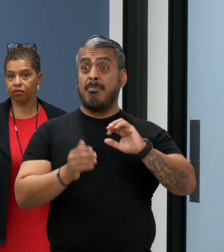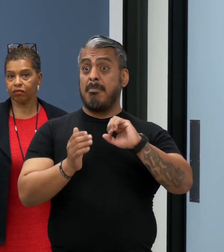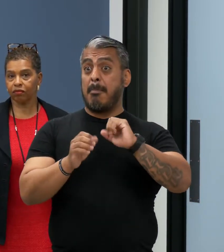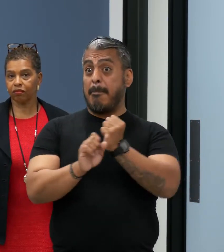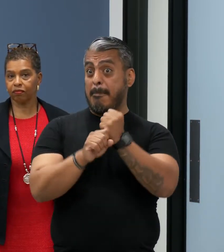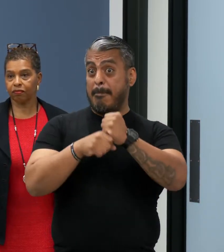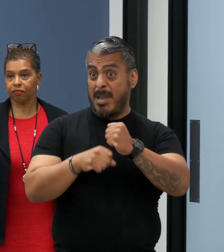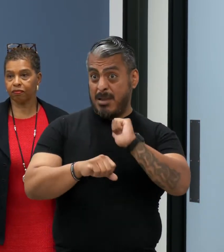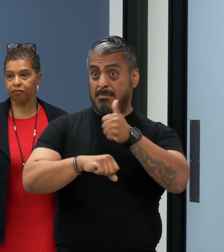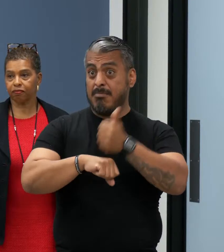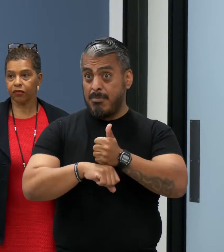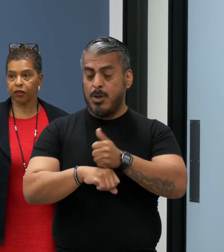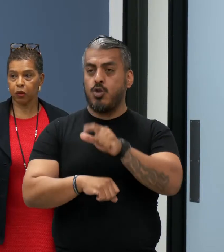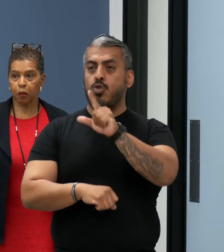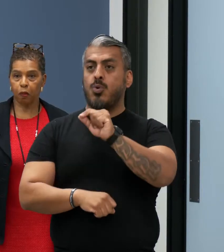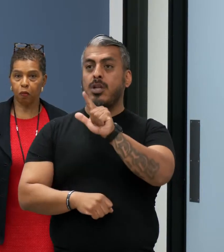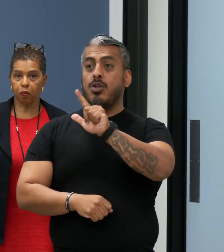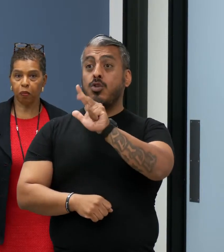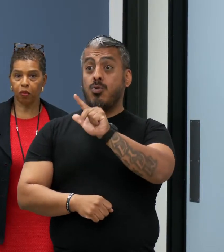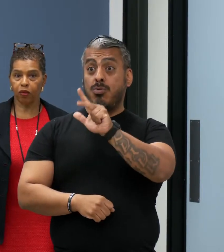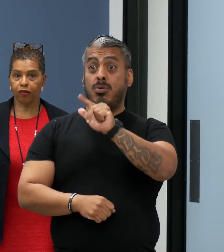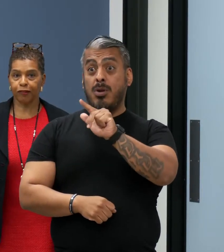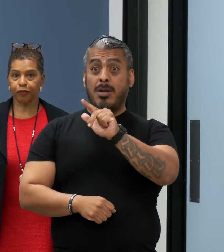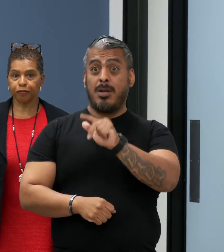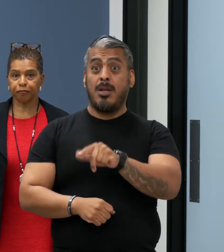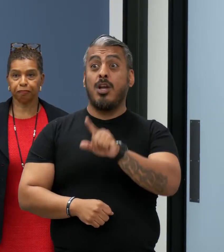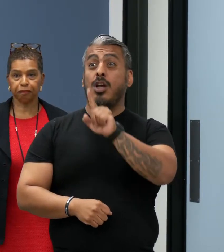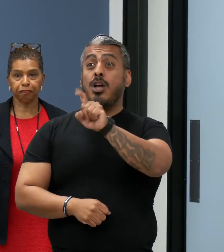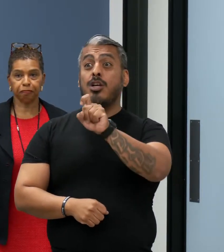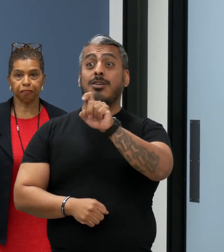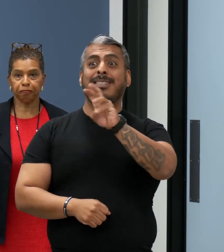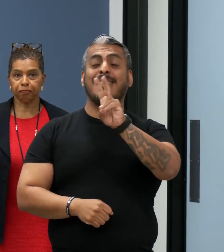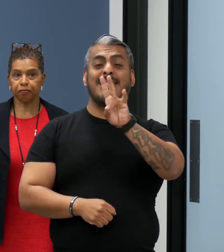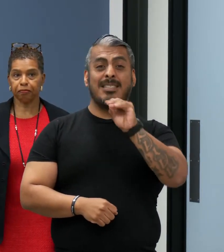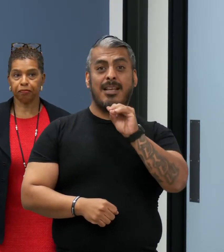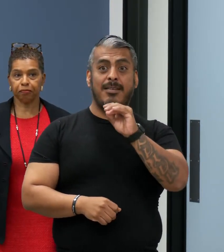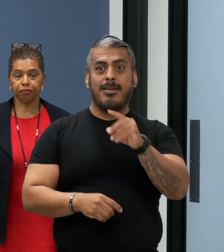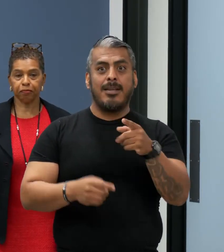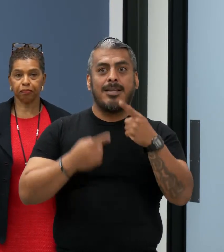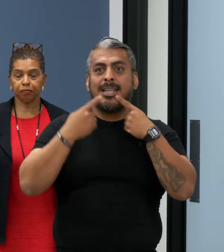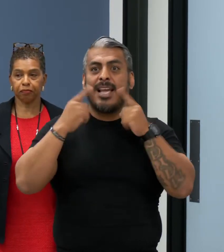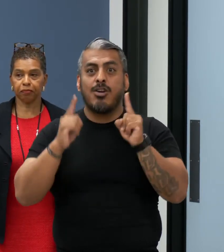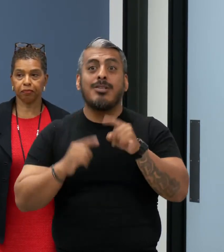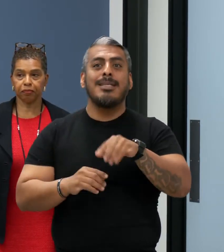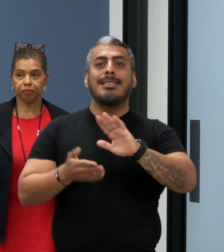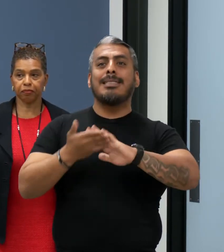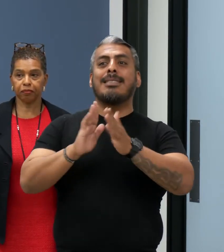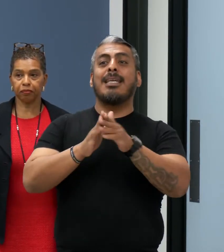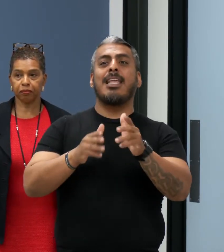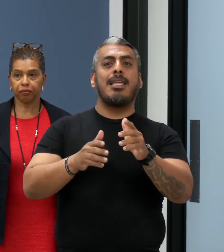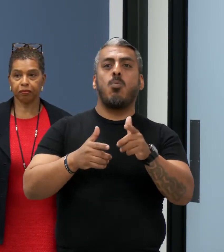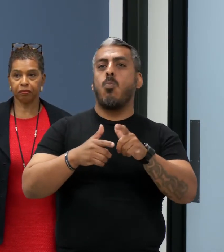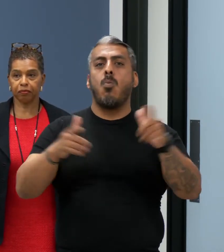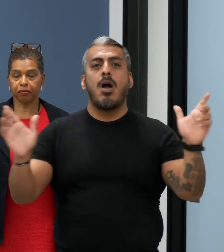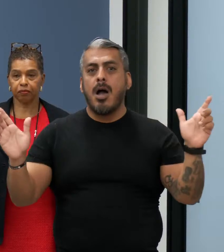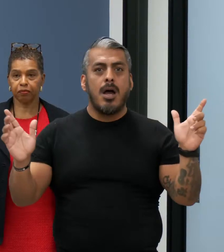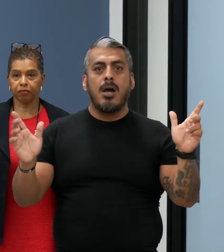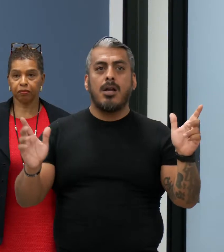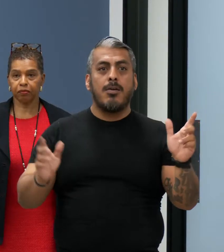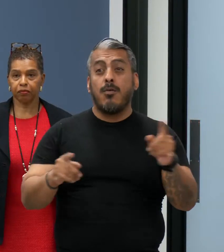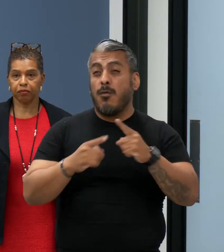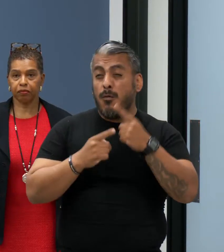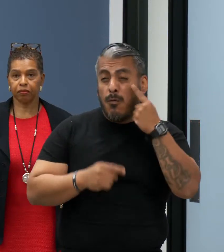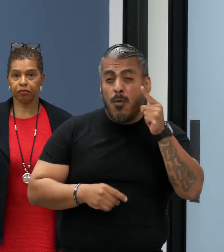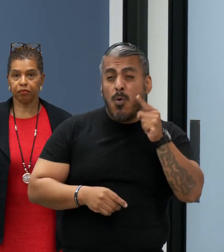In 2023, more than 670 affordable housing units were entitled citywide, including units reserved for